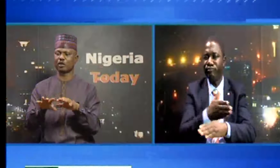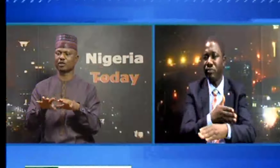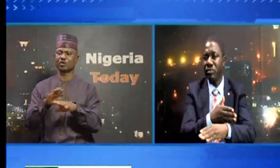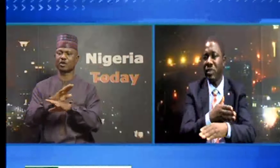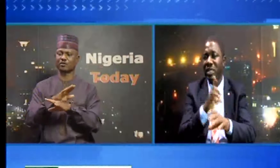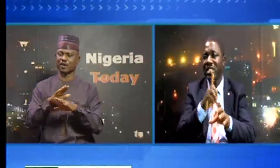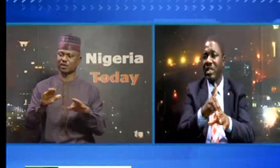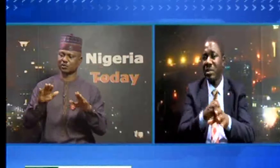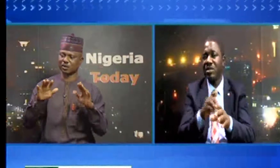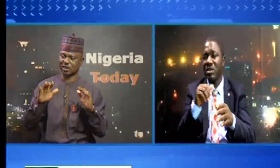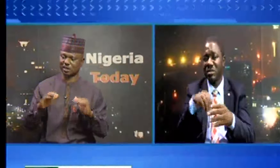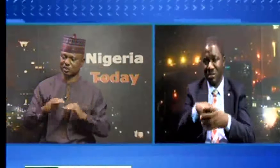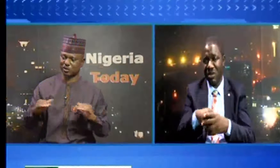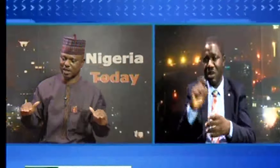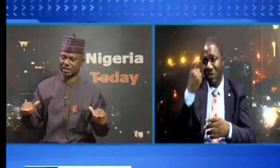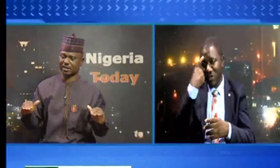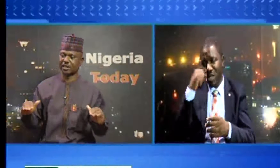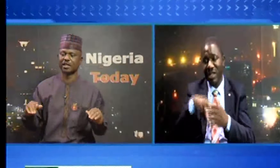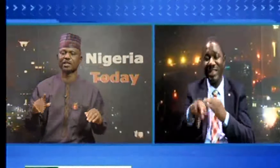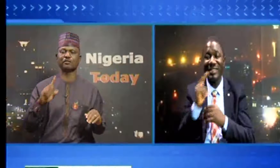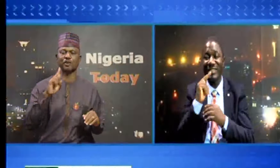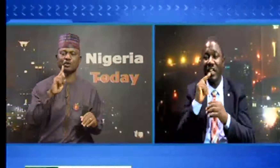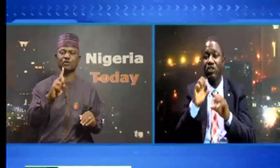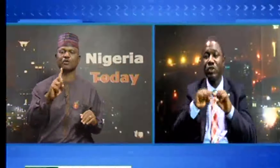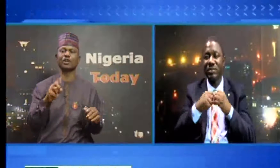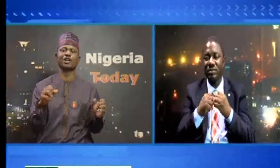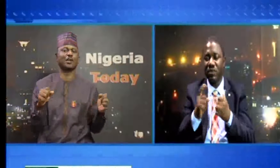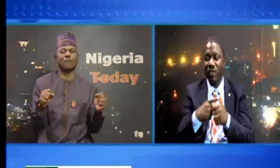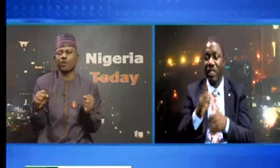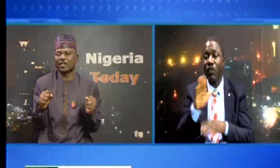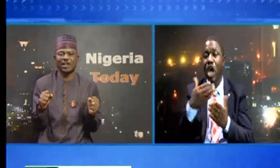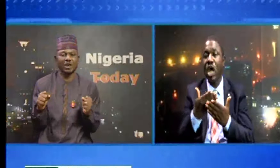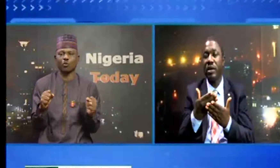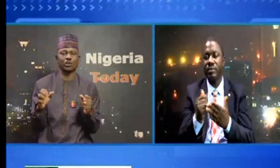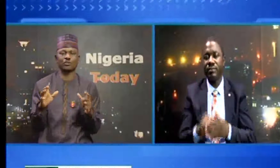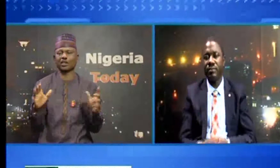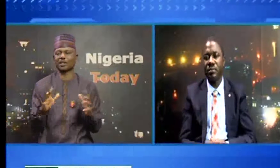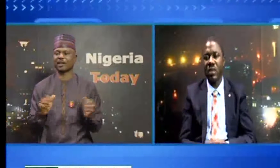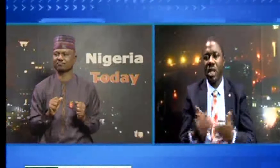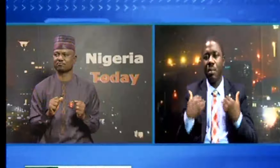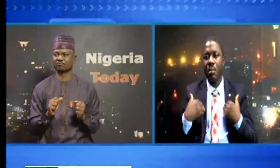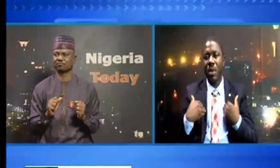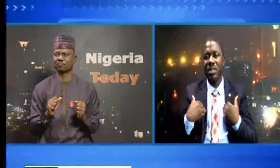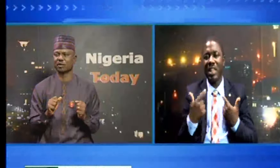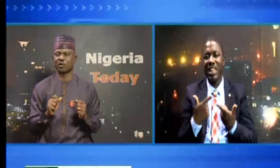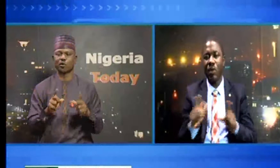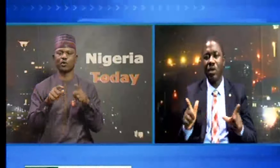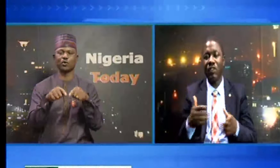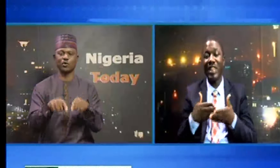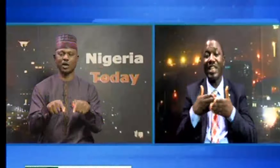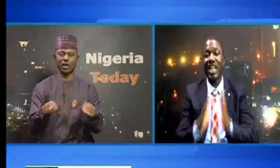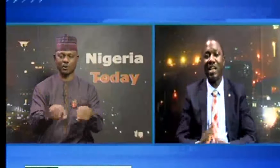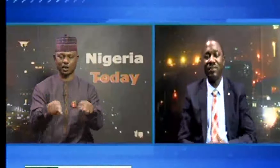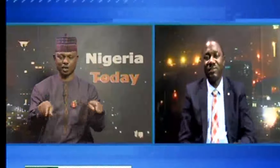and governance, or whatever it is within the Nigerian society, is first of all the body language of the leader. When